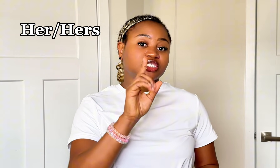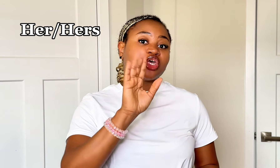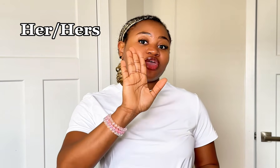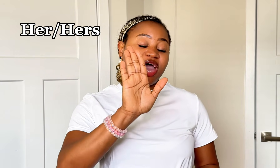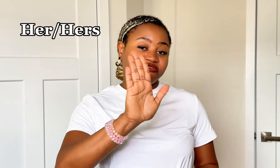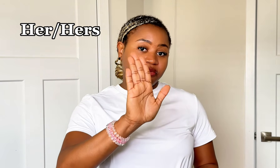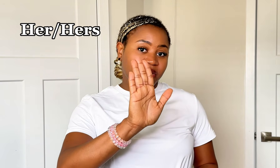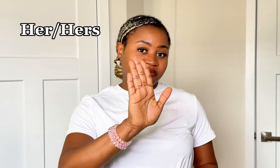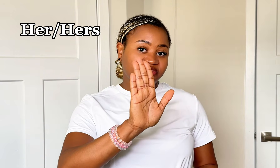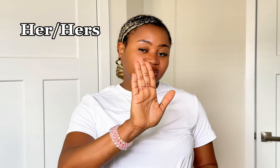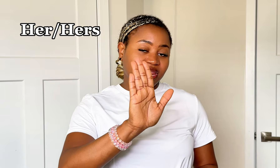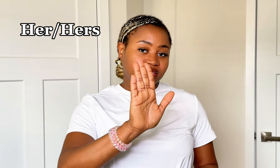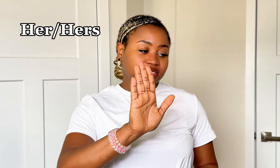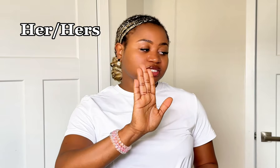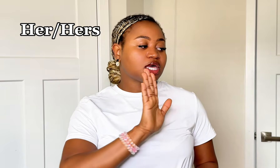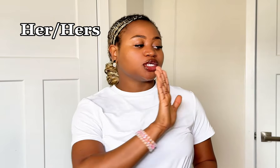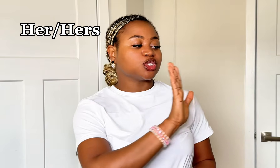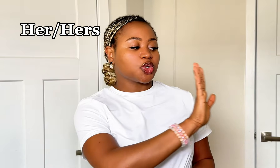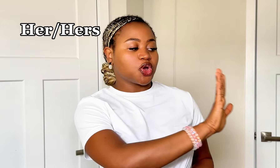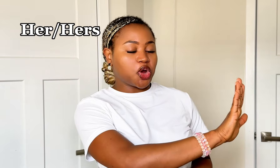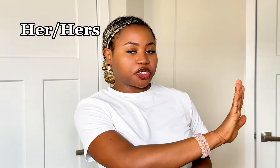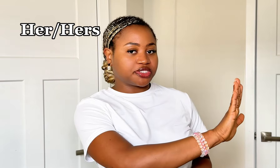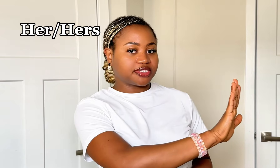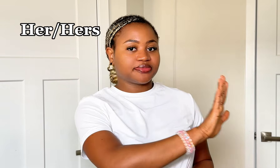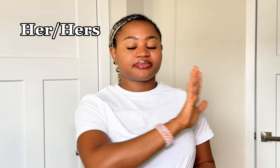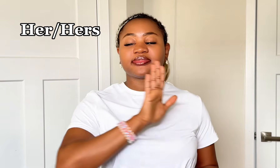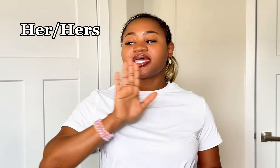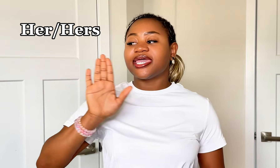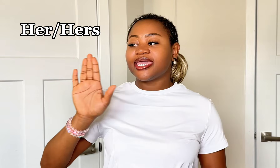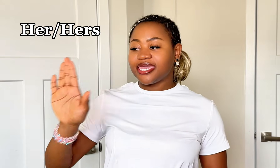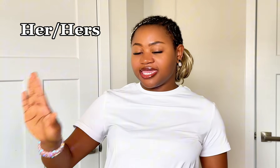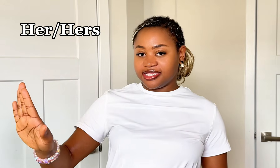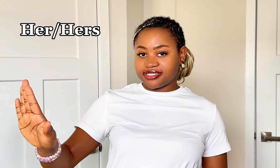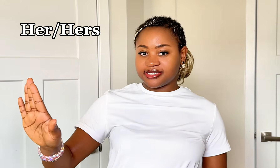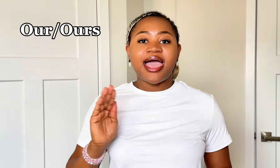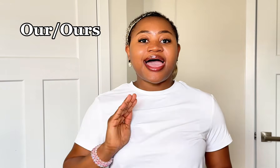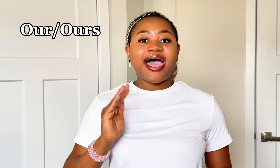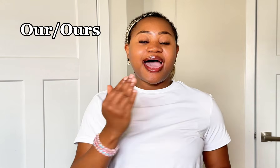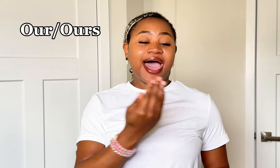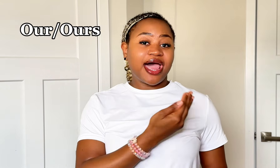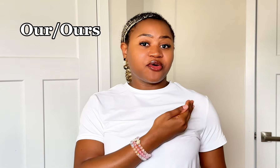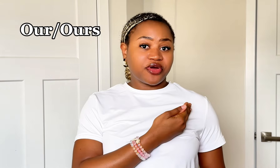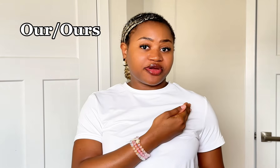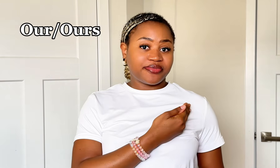you have your palm flat like this. So hers. His. Our.